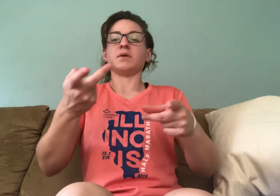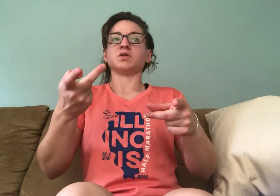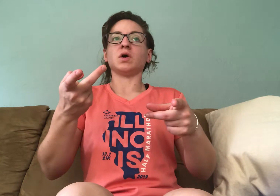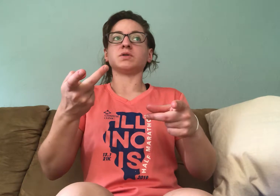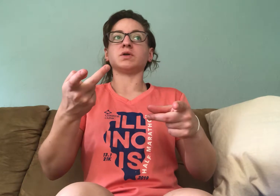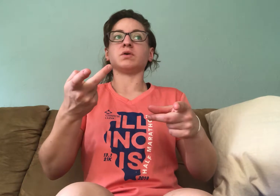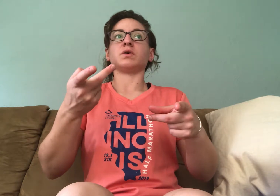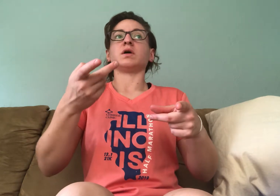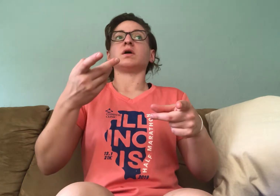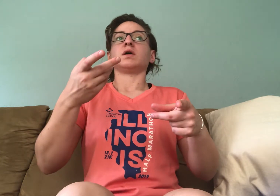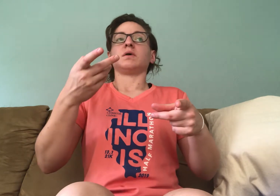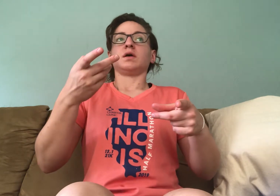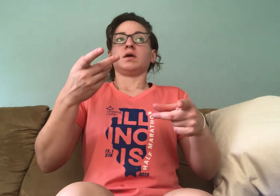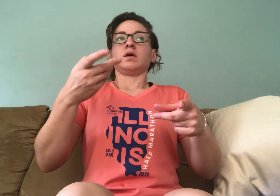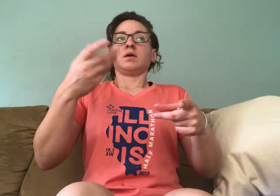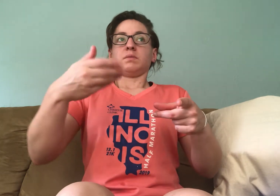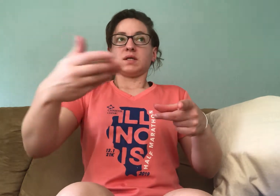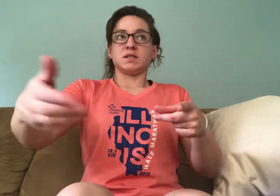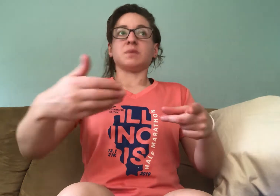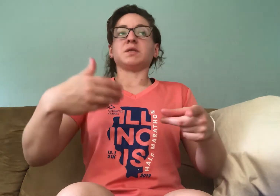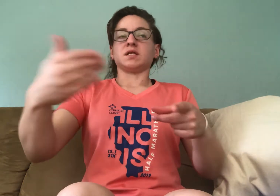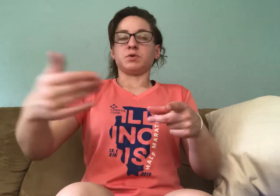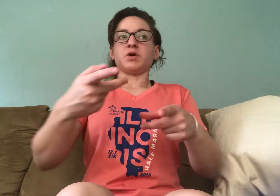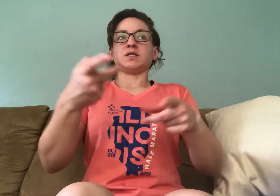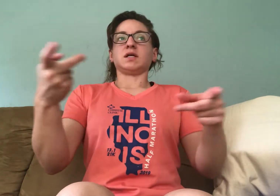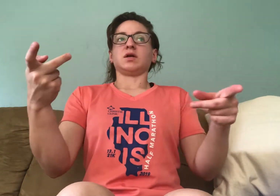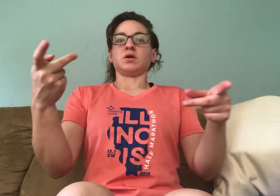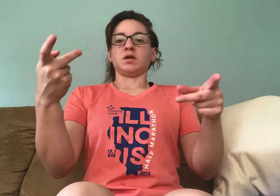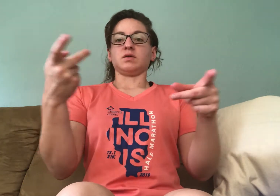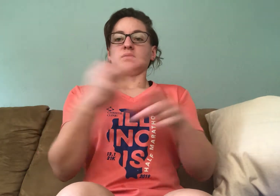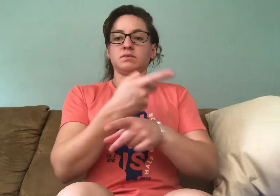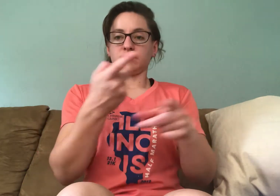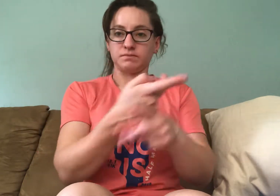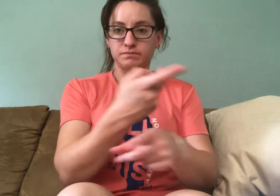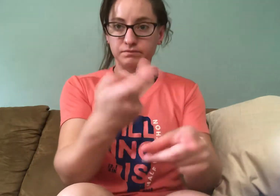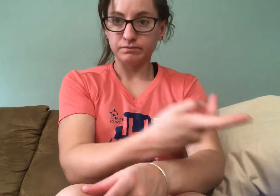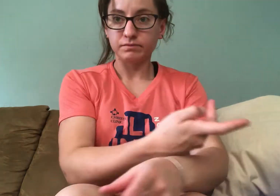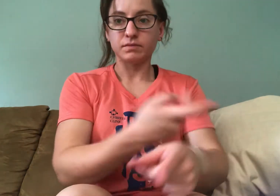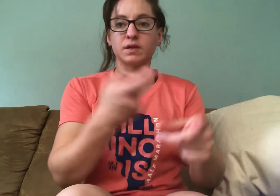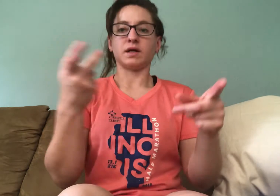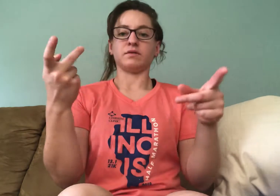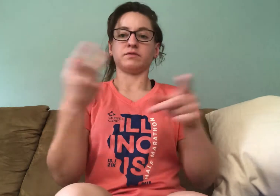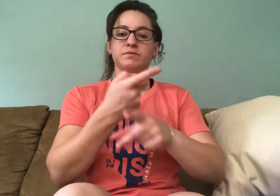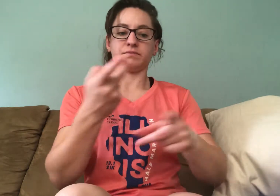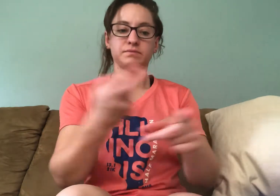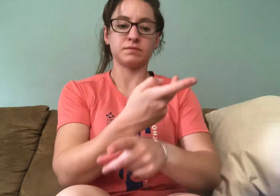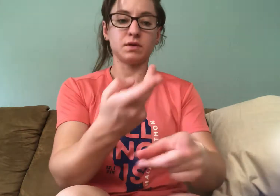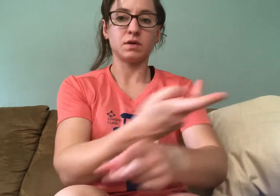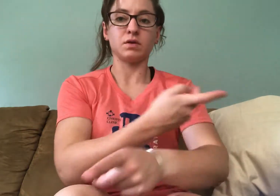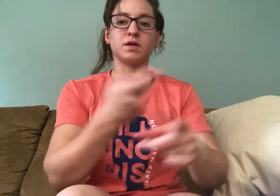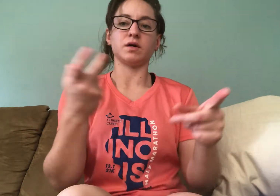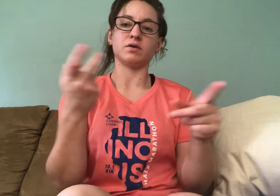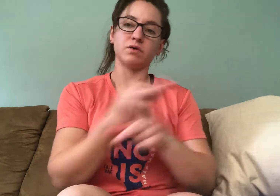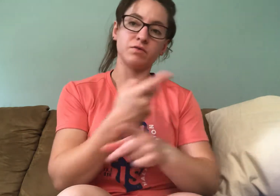it's also, because it's something that's progressing, you're going to kind of go down or go